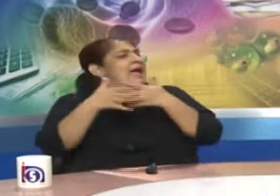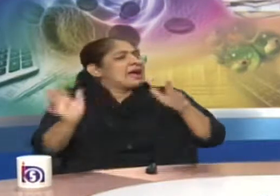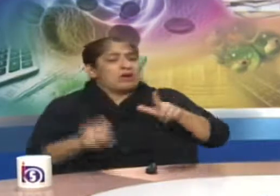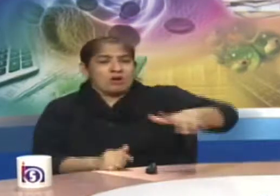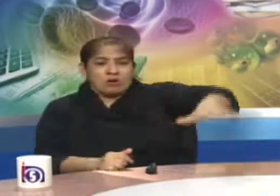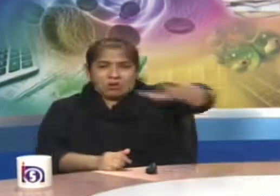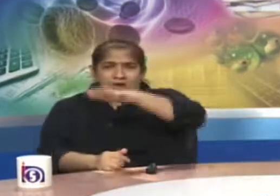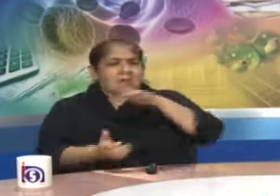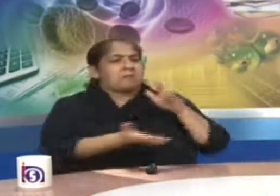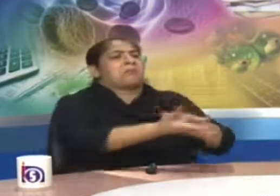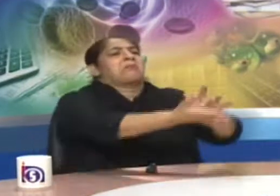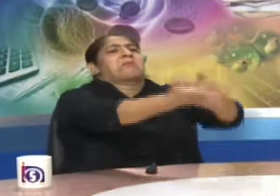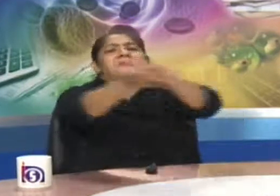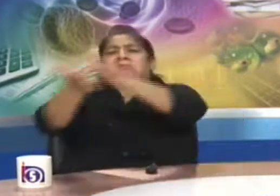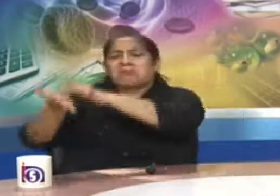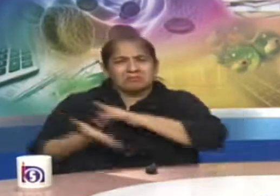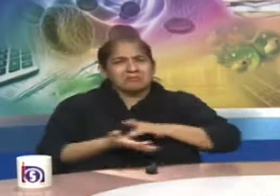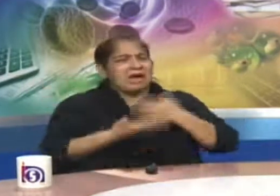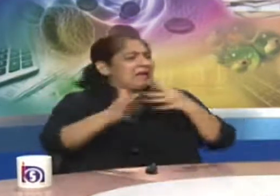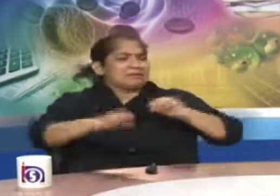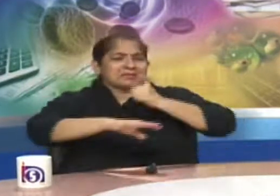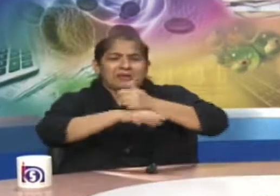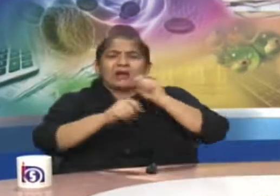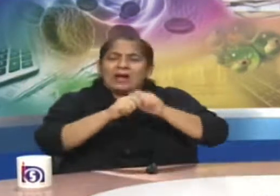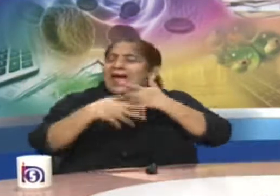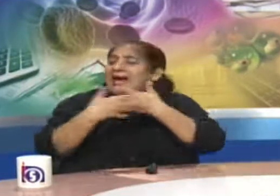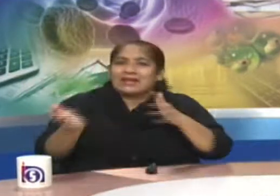It is flexible. At any place,